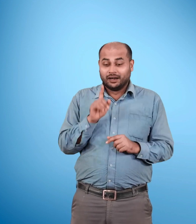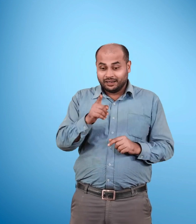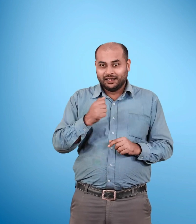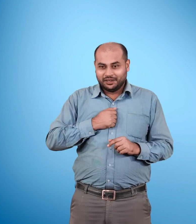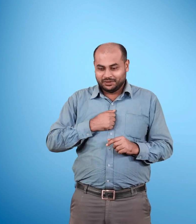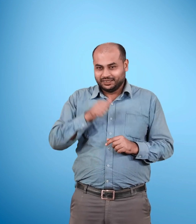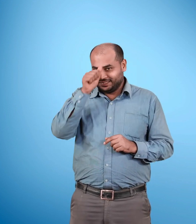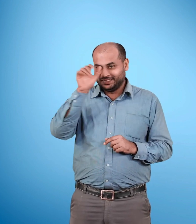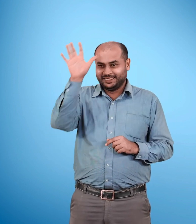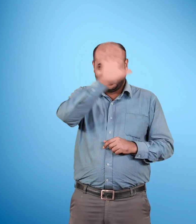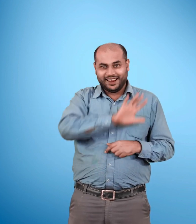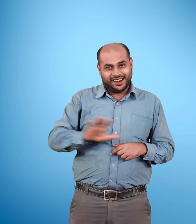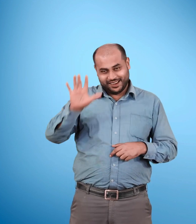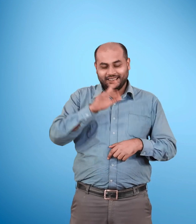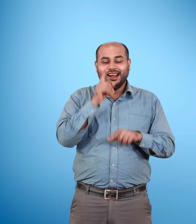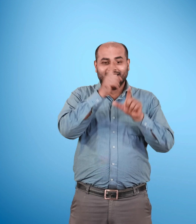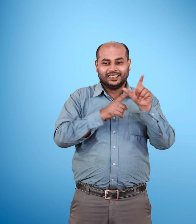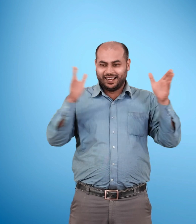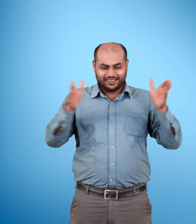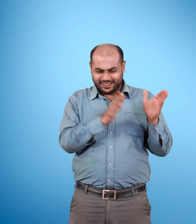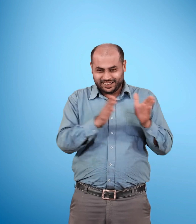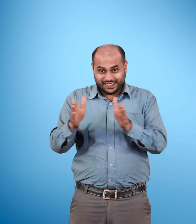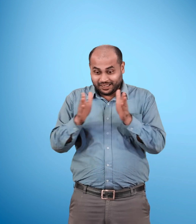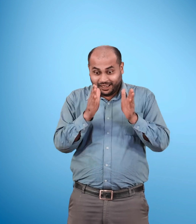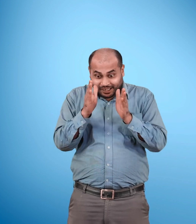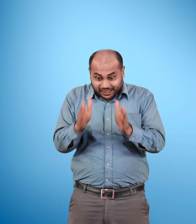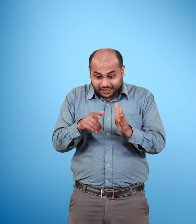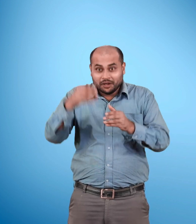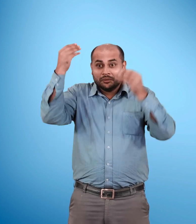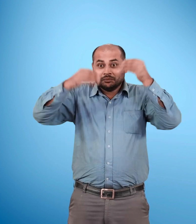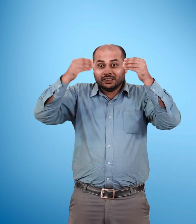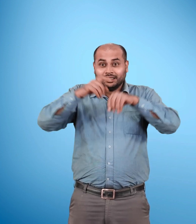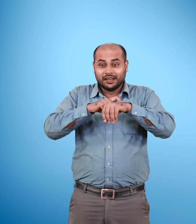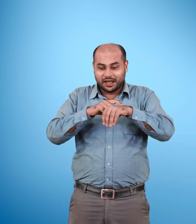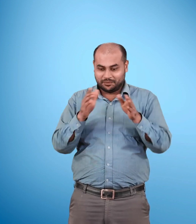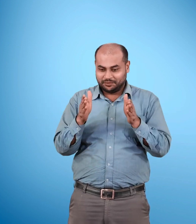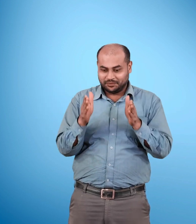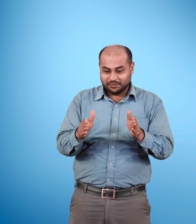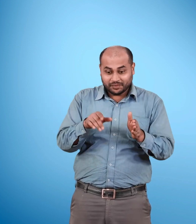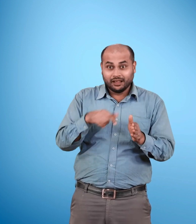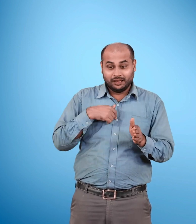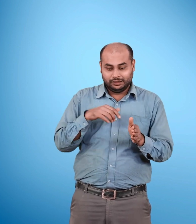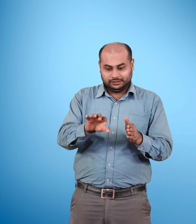In our country, most of the rainfall occurs during the monsoon season.